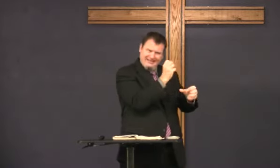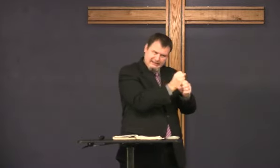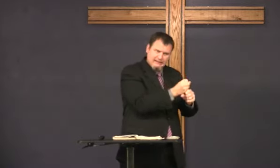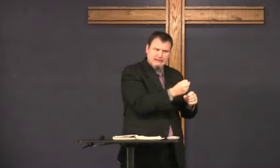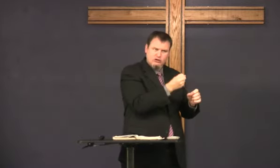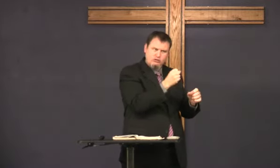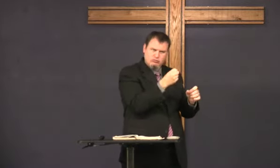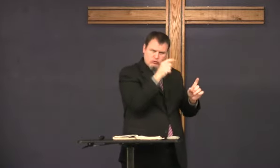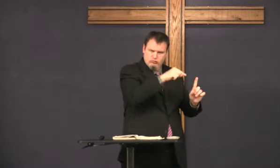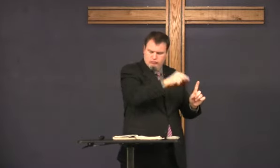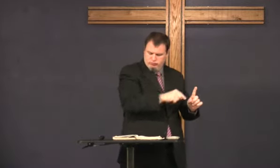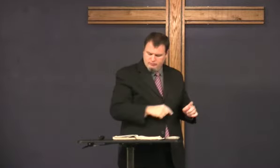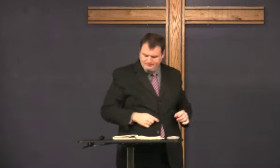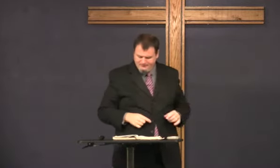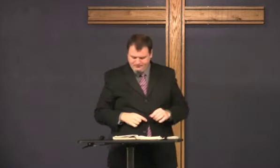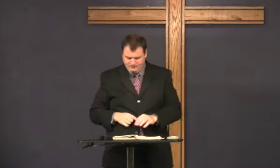personified. So get her.